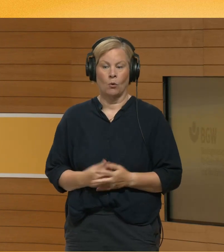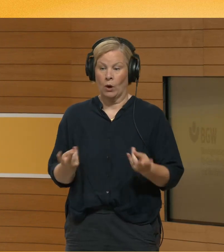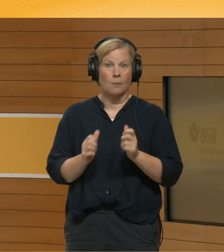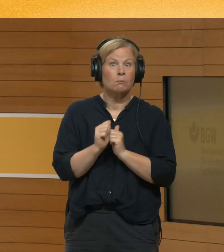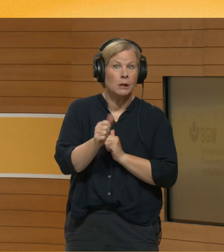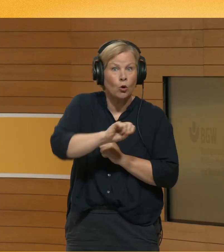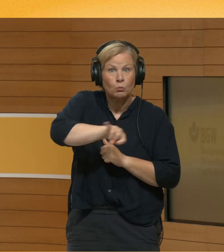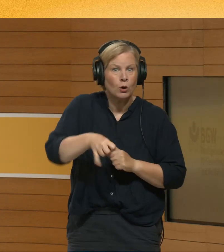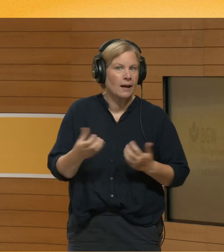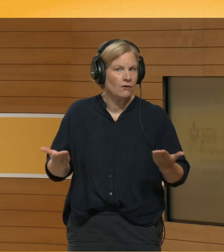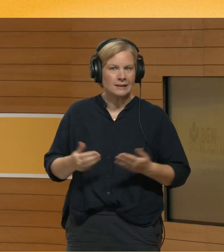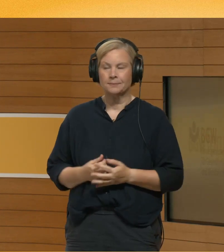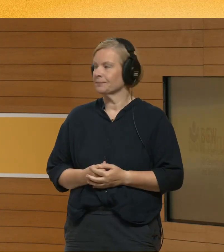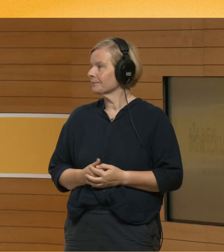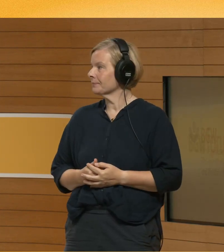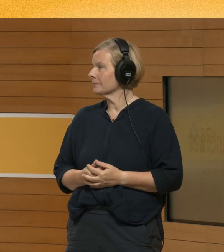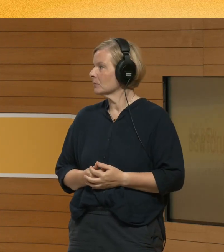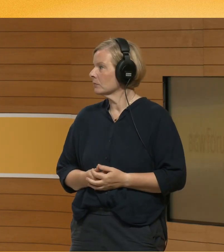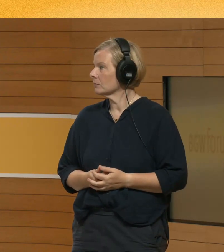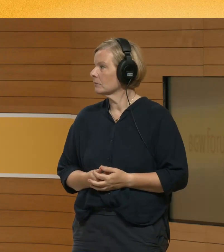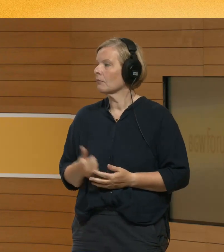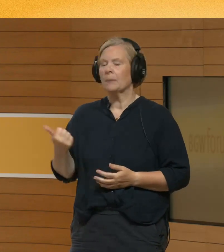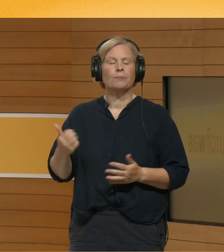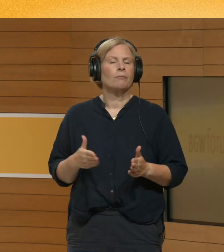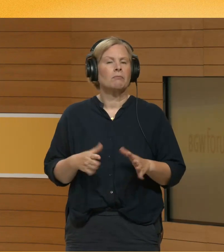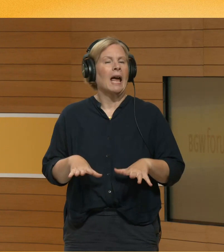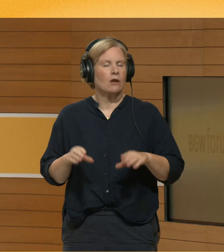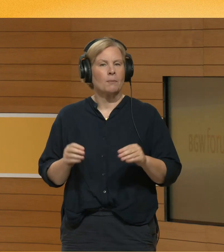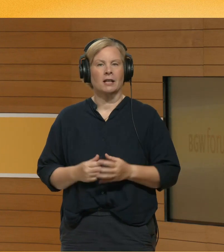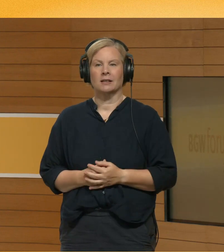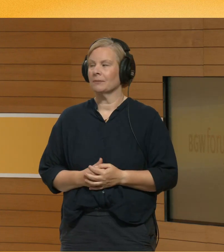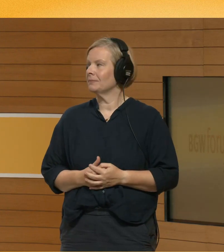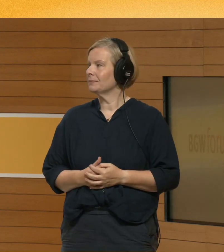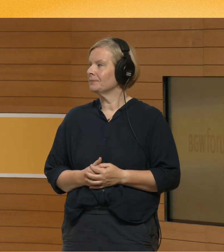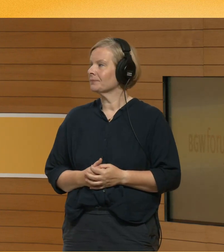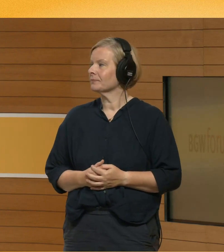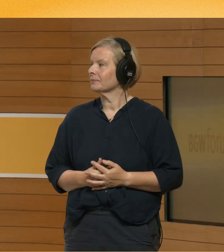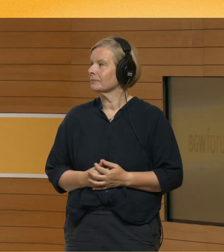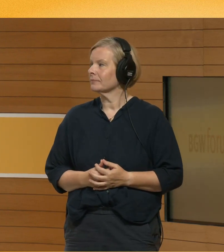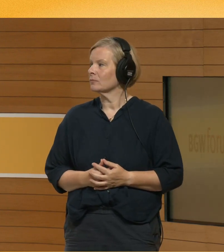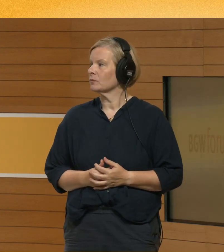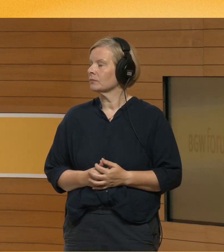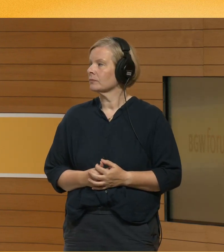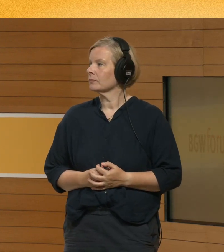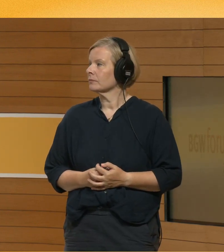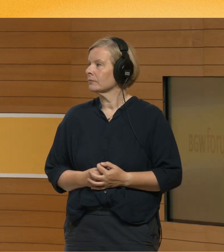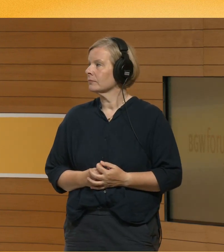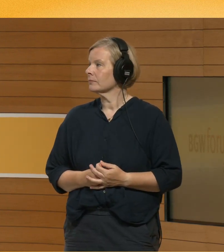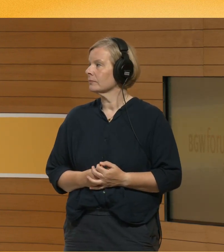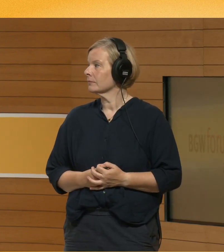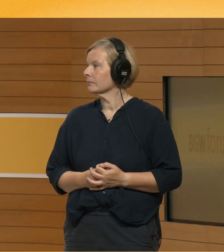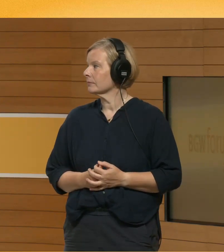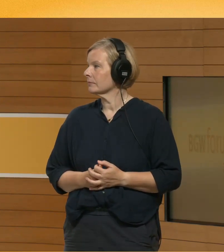Well, I'll start then. I suppose we're quite a